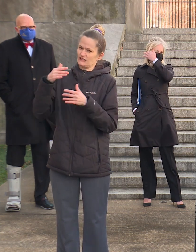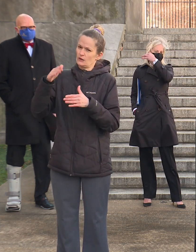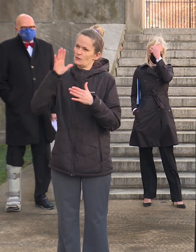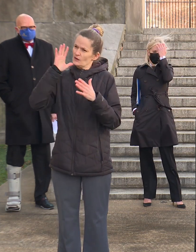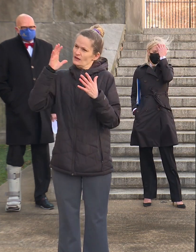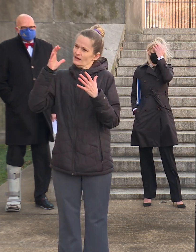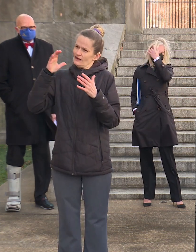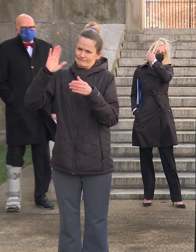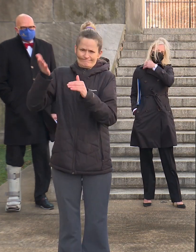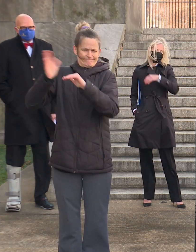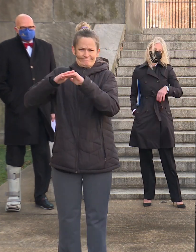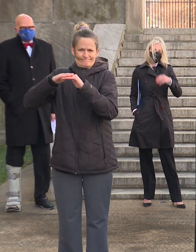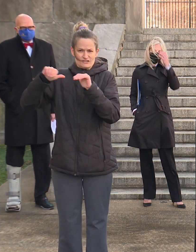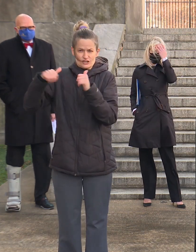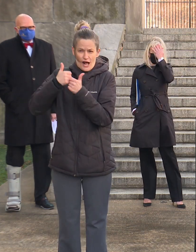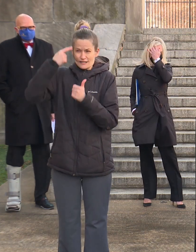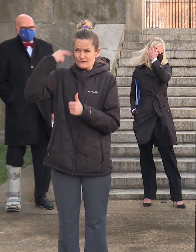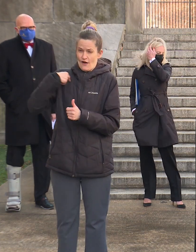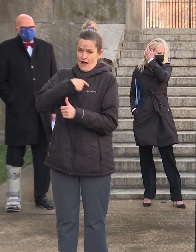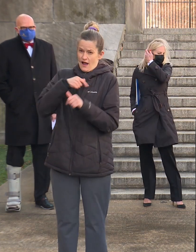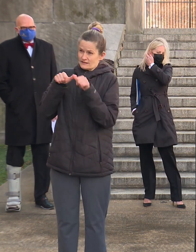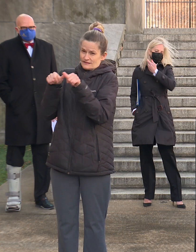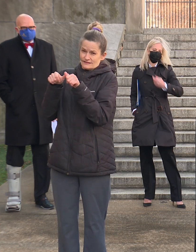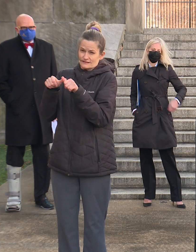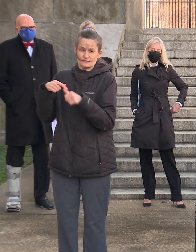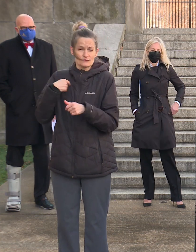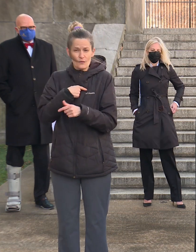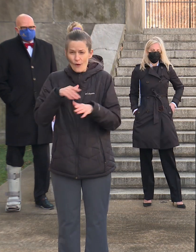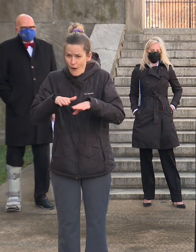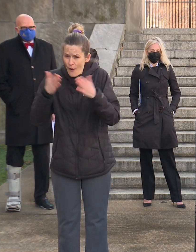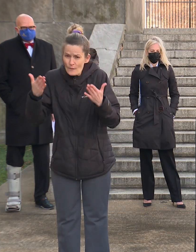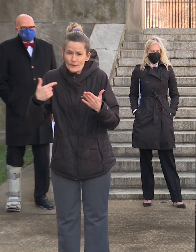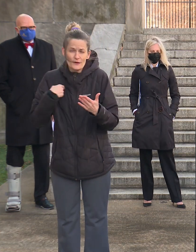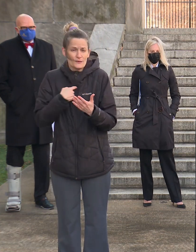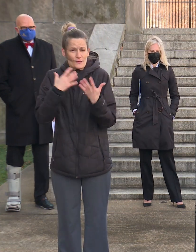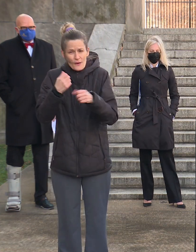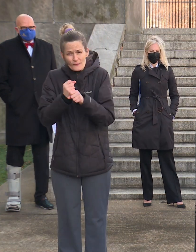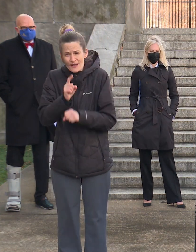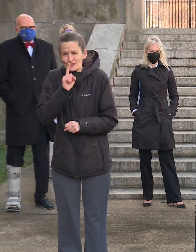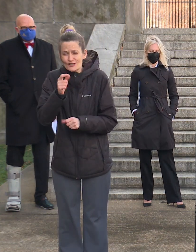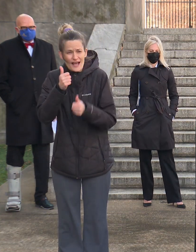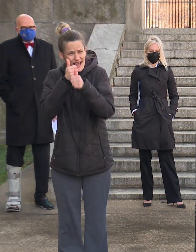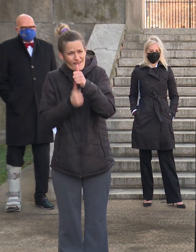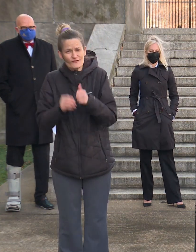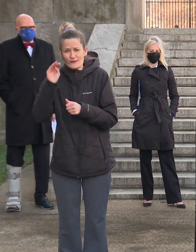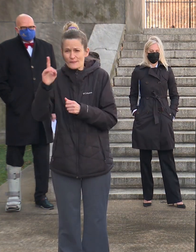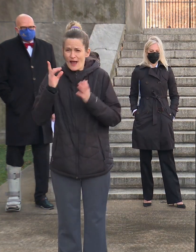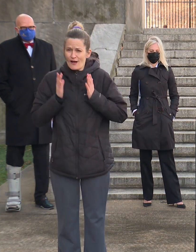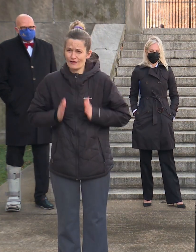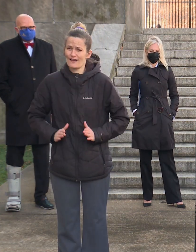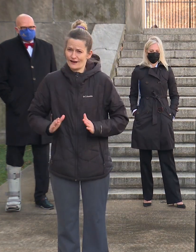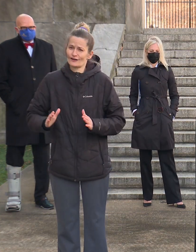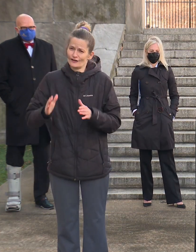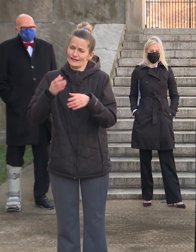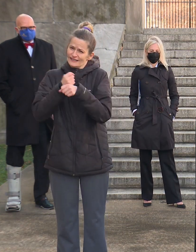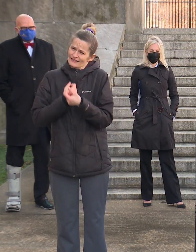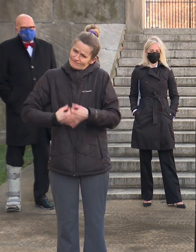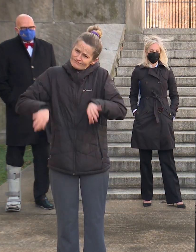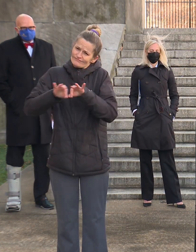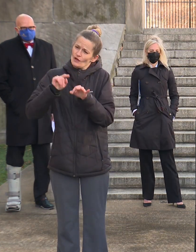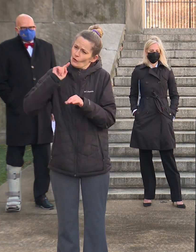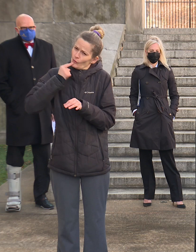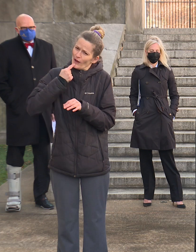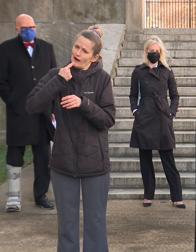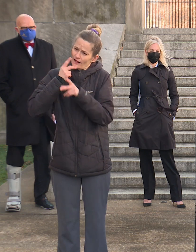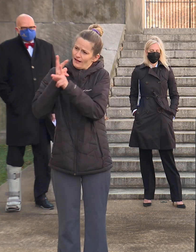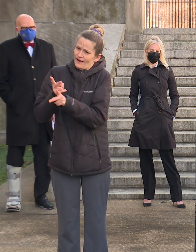remain open and ready to ensure every Marylander gets the critical medical care at this time during this new surge.